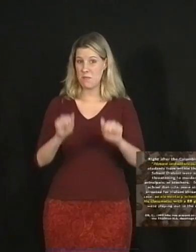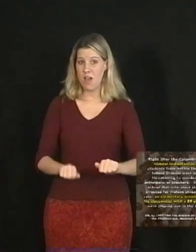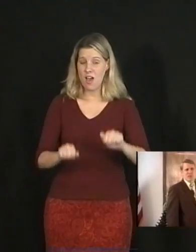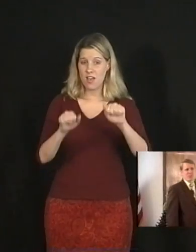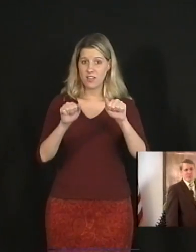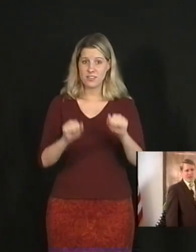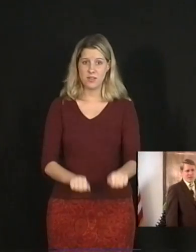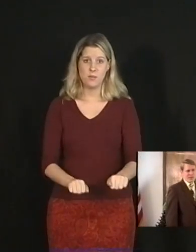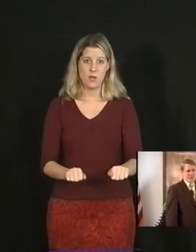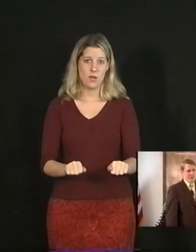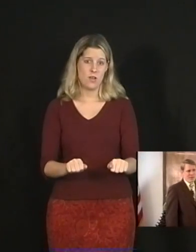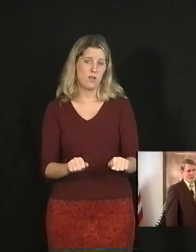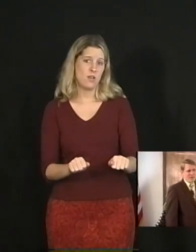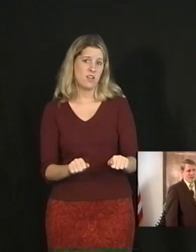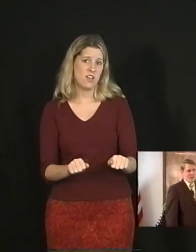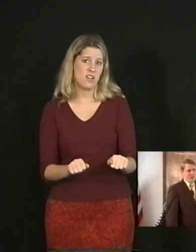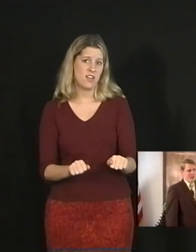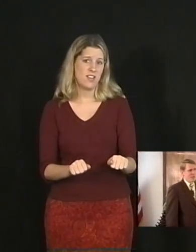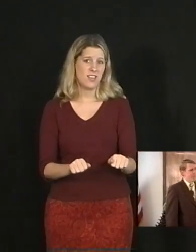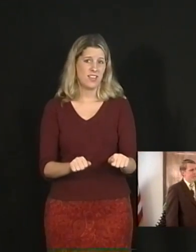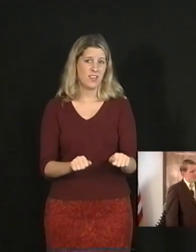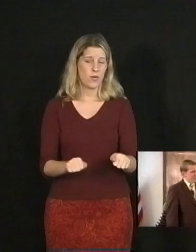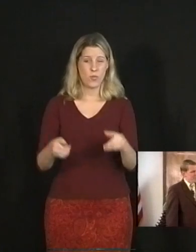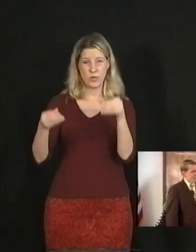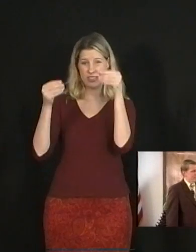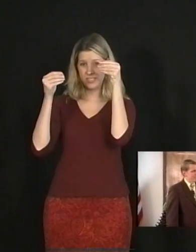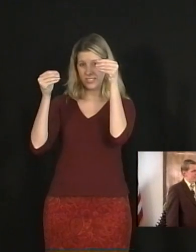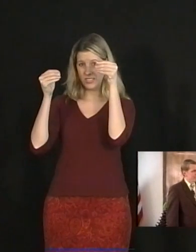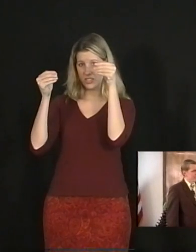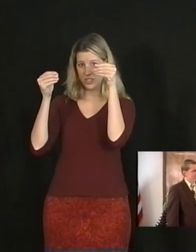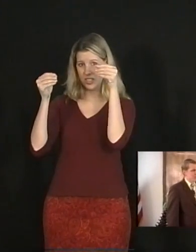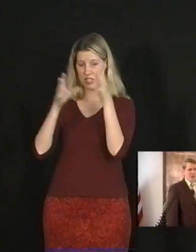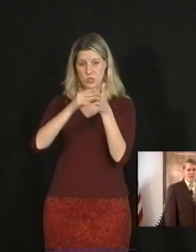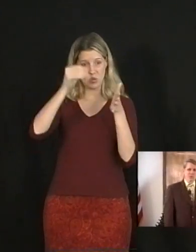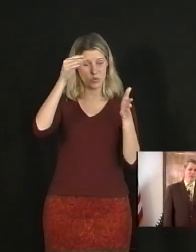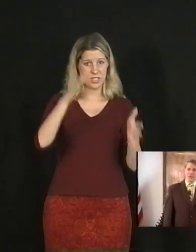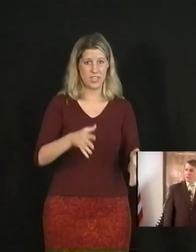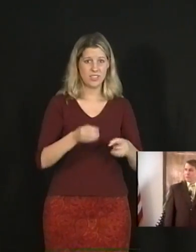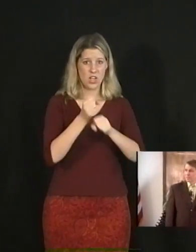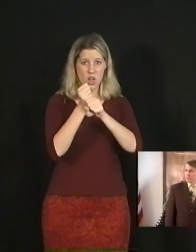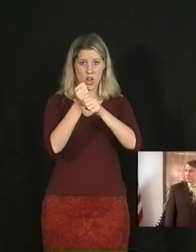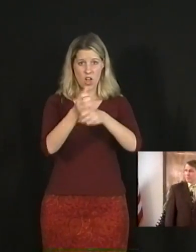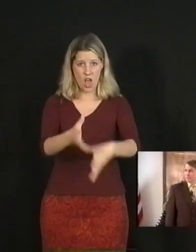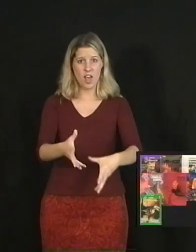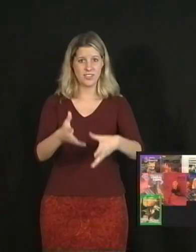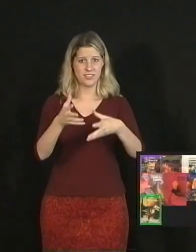Could it possibly be that what we're teaching them is